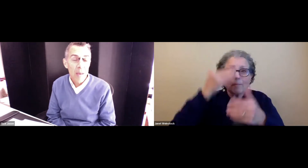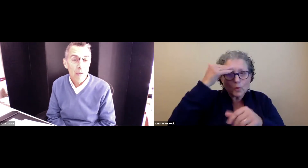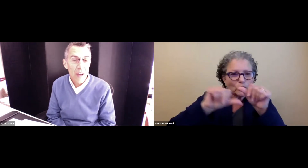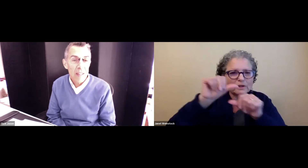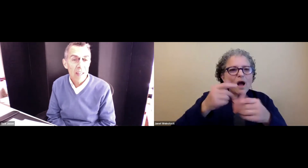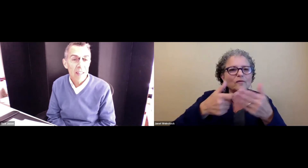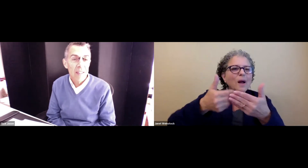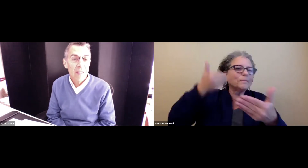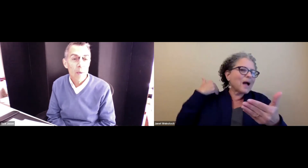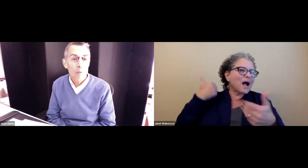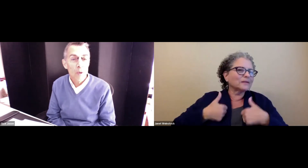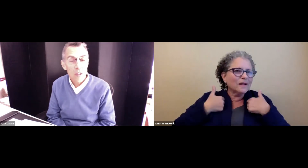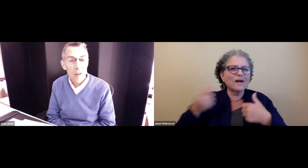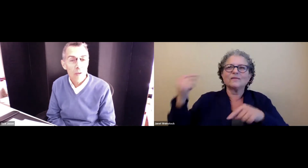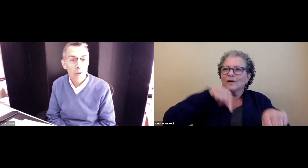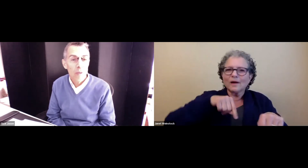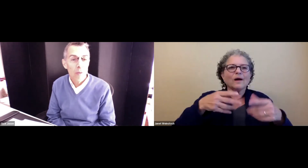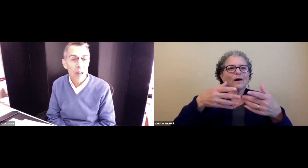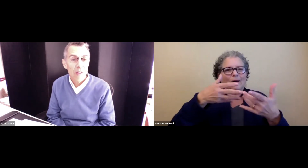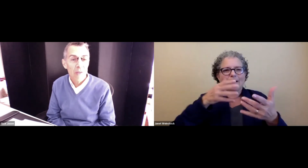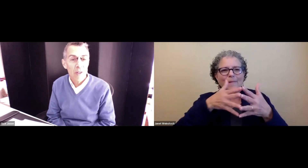friends, and some of them knew each other from their past lives in Europe.